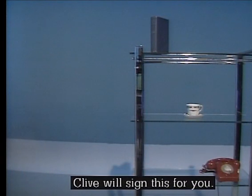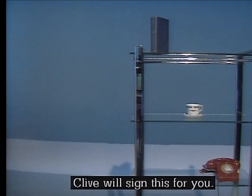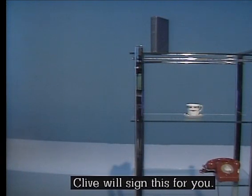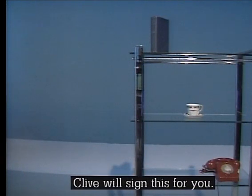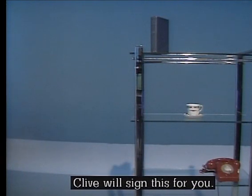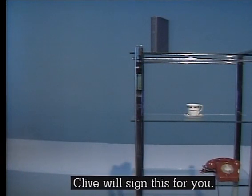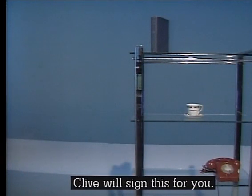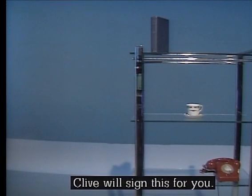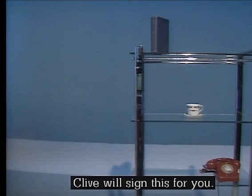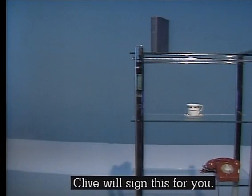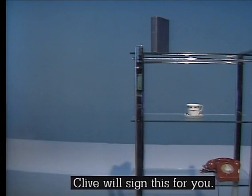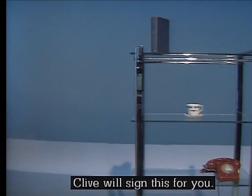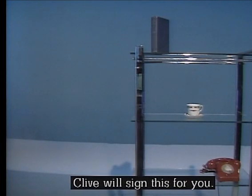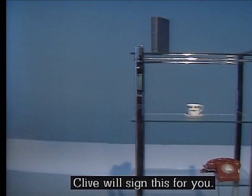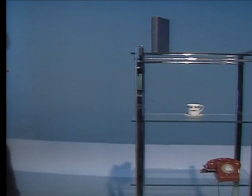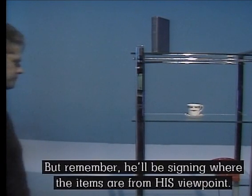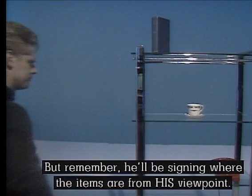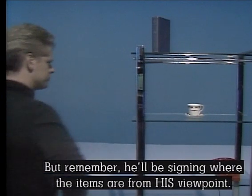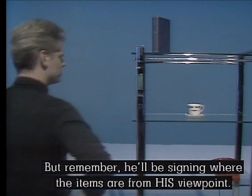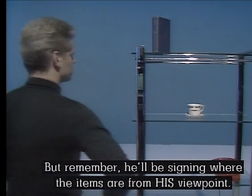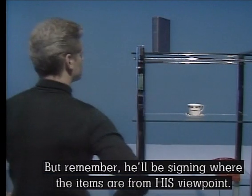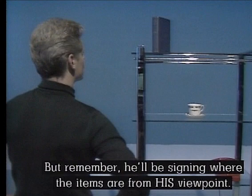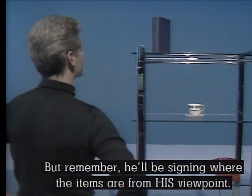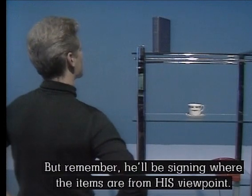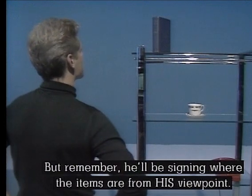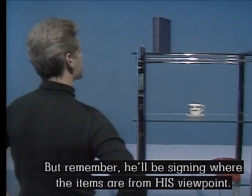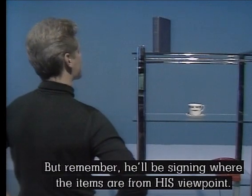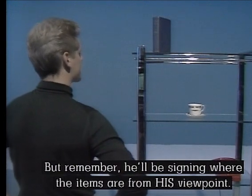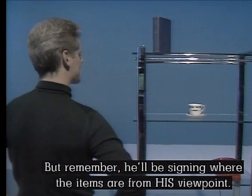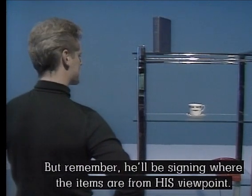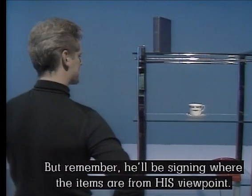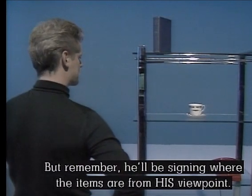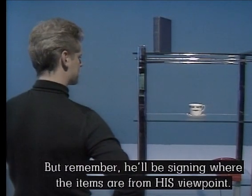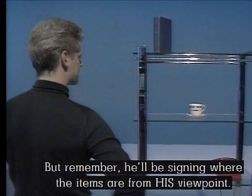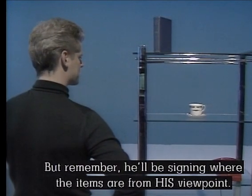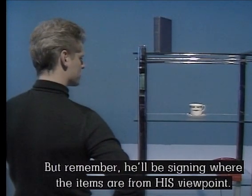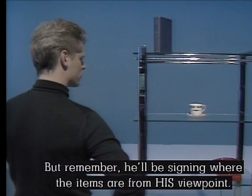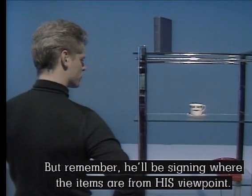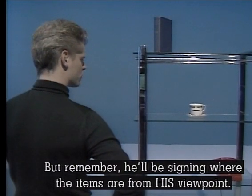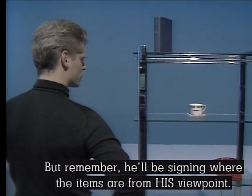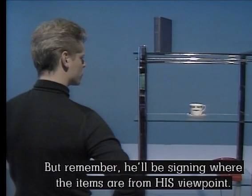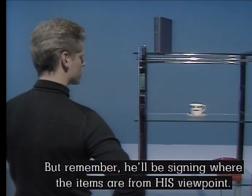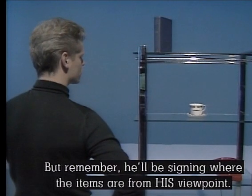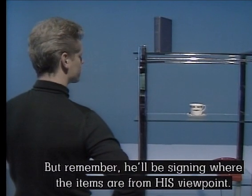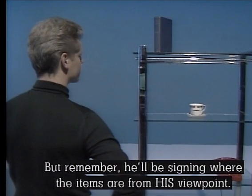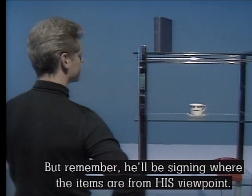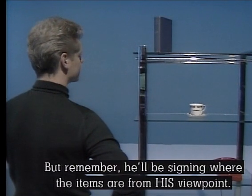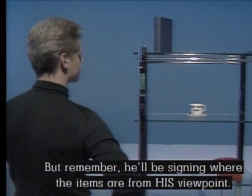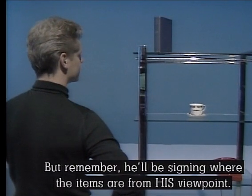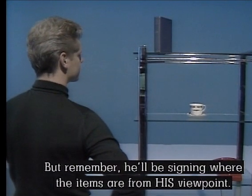Clive will sign this for you, but remember, he'll be signing where the items are from his point of view.